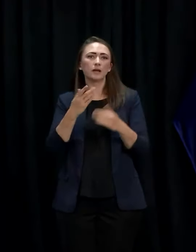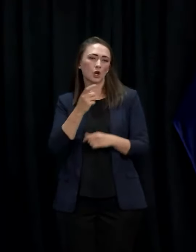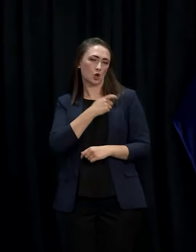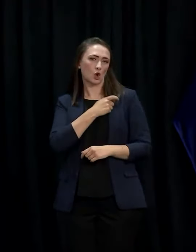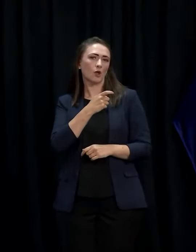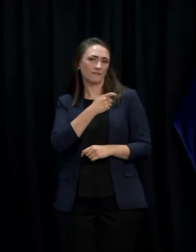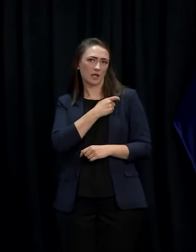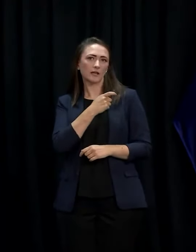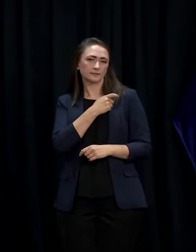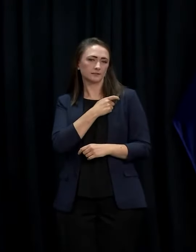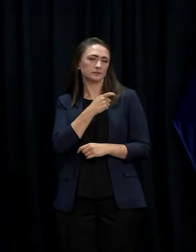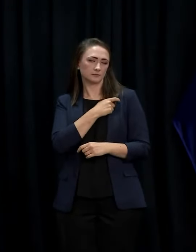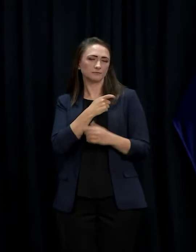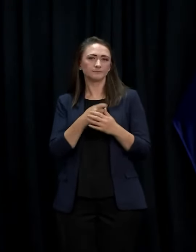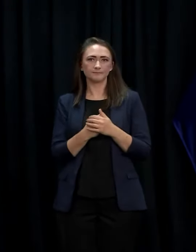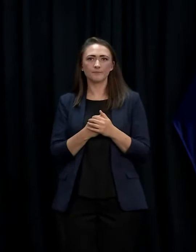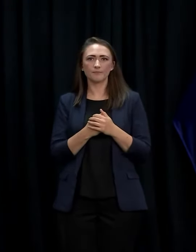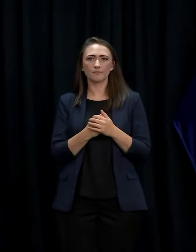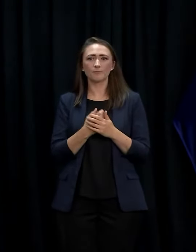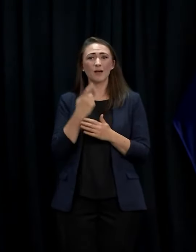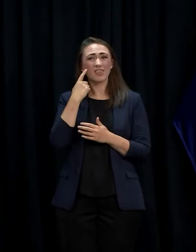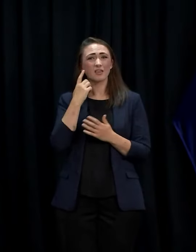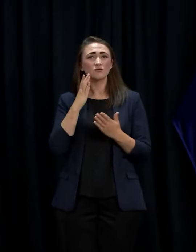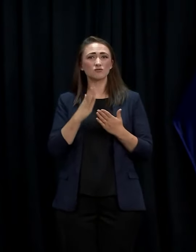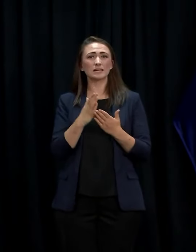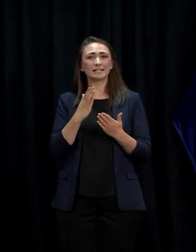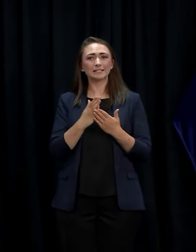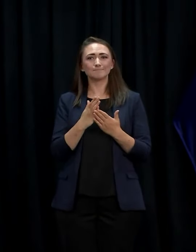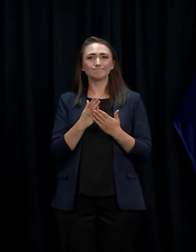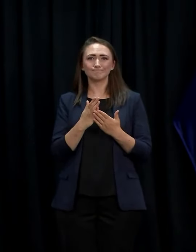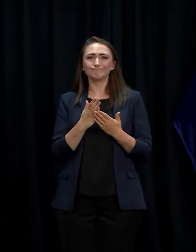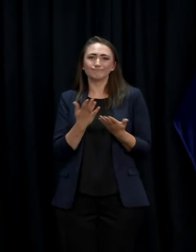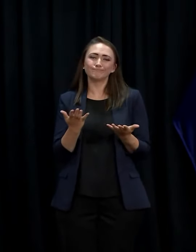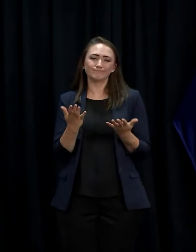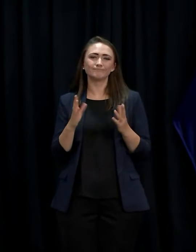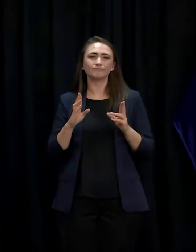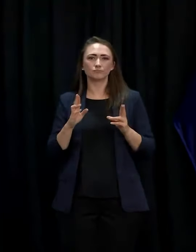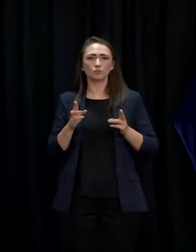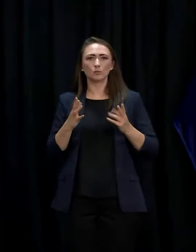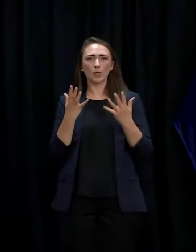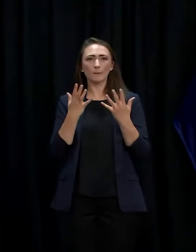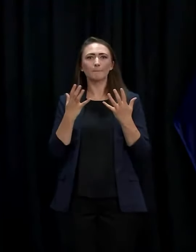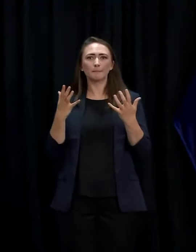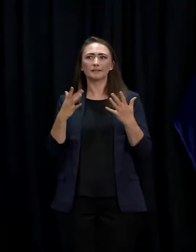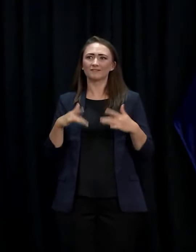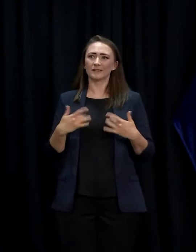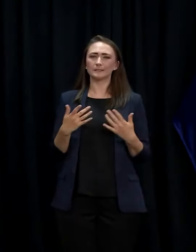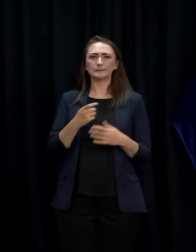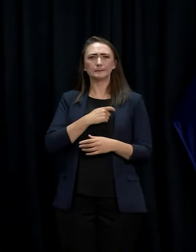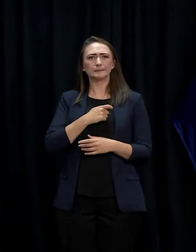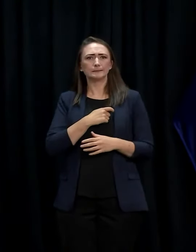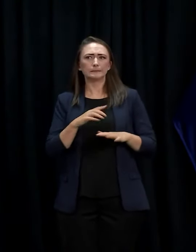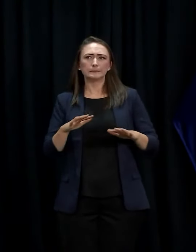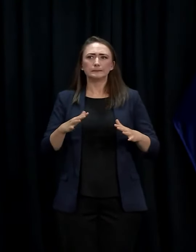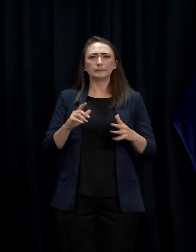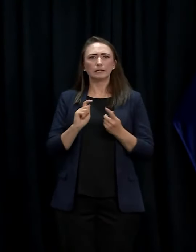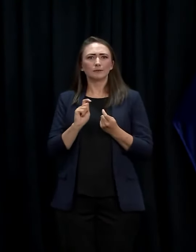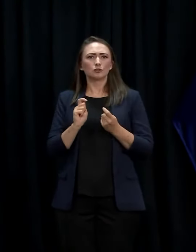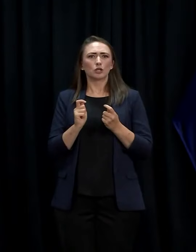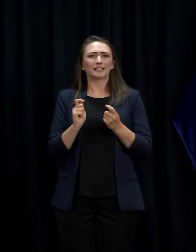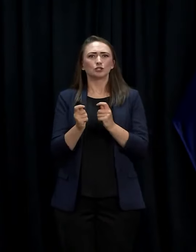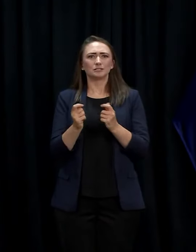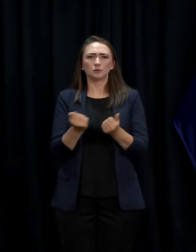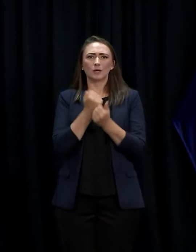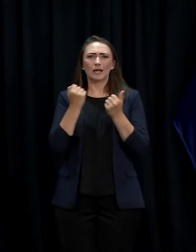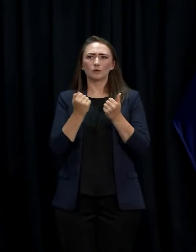balanced, I think, in terms of where the overall public sentiment is. I think that there are certainly people who are very nervous about where we sit in our COVID-19